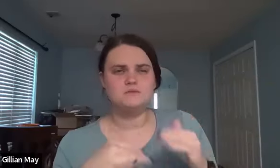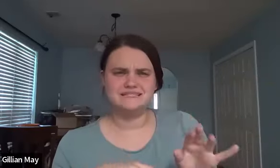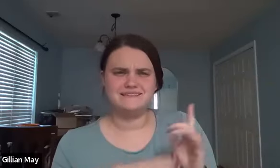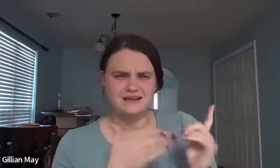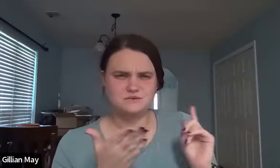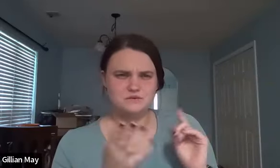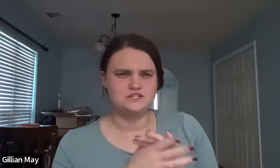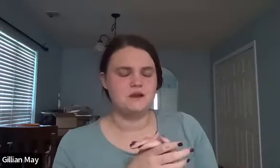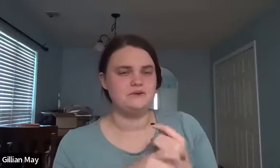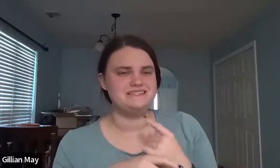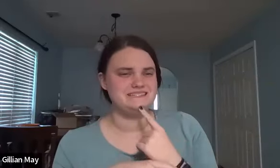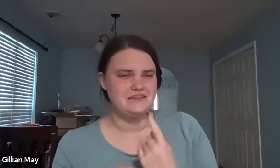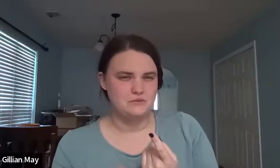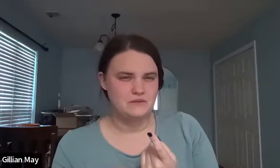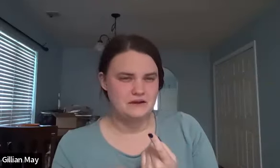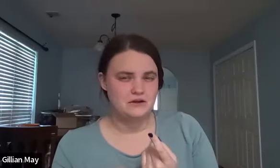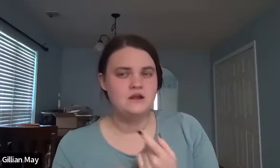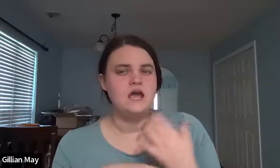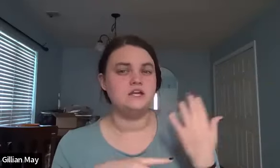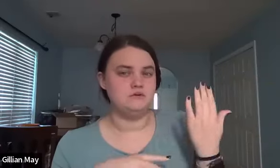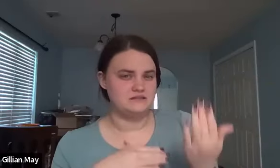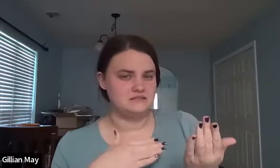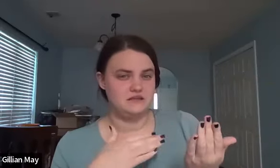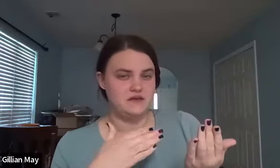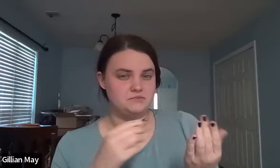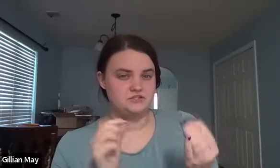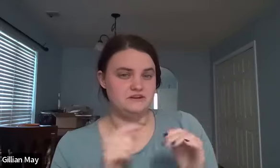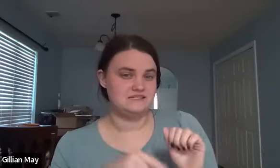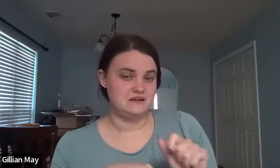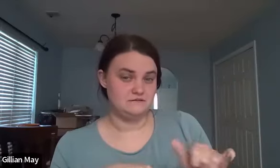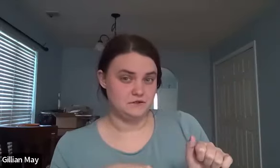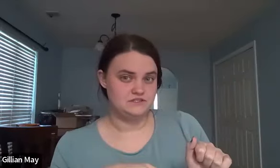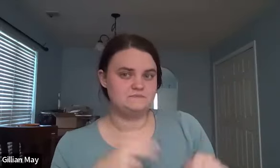we did last week, which is where I'm going to say the letter and you guys get that opportunity to sign it first.